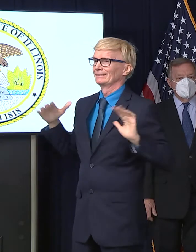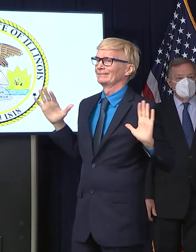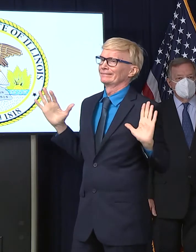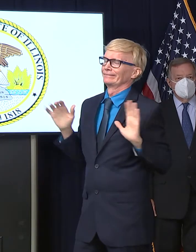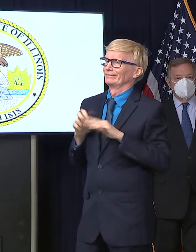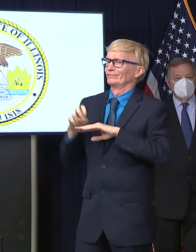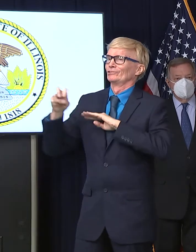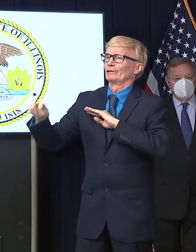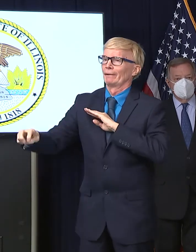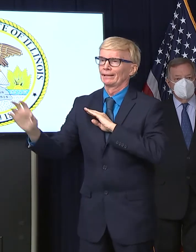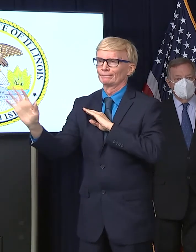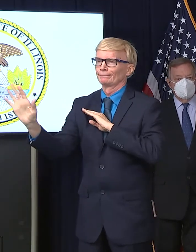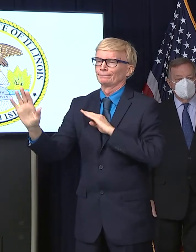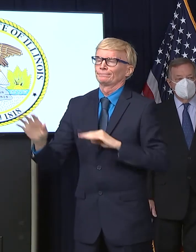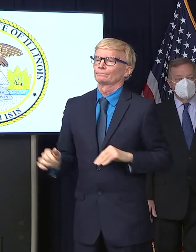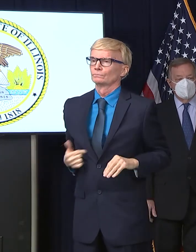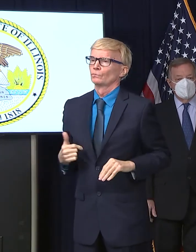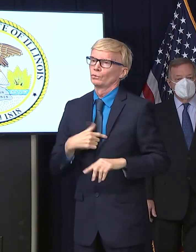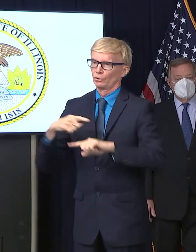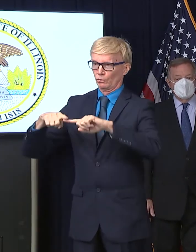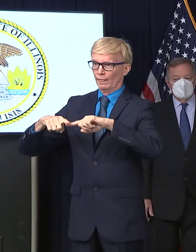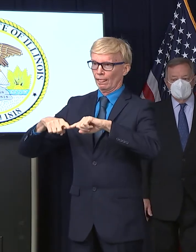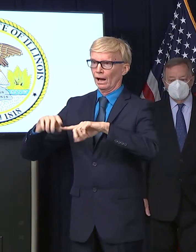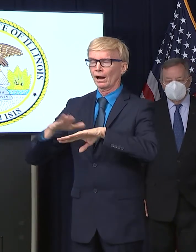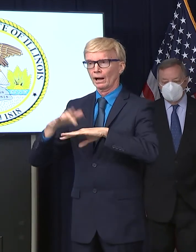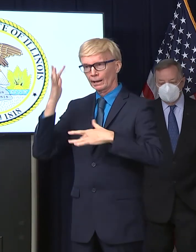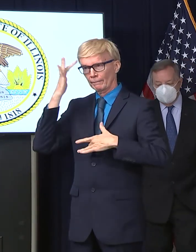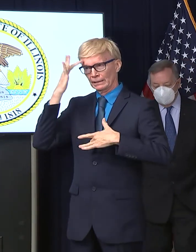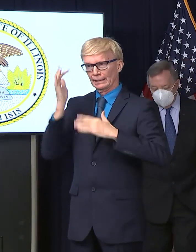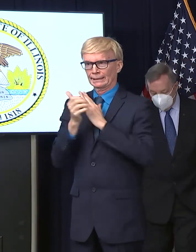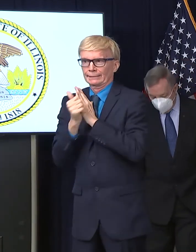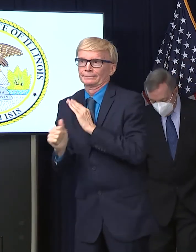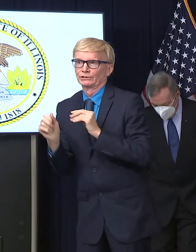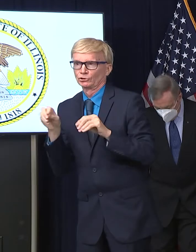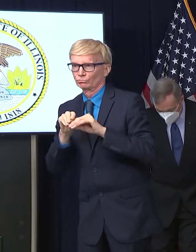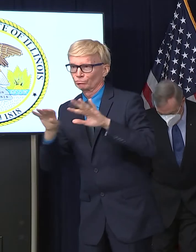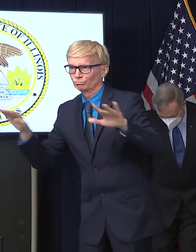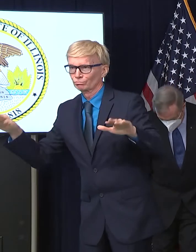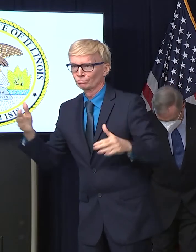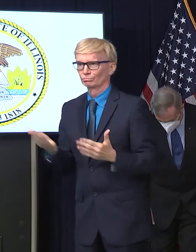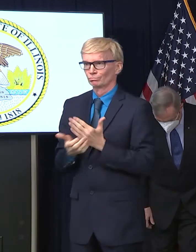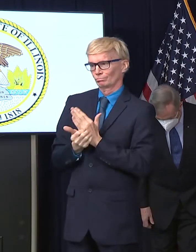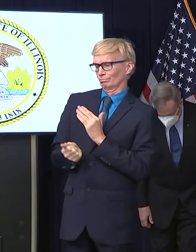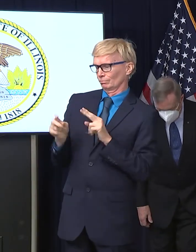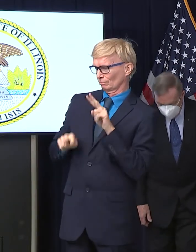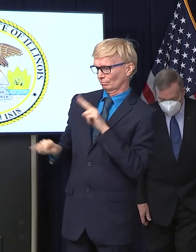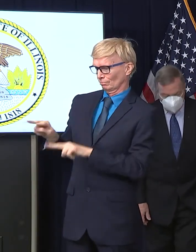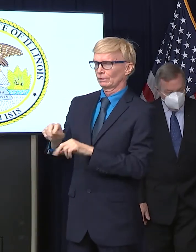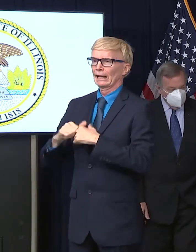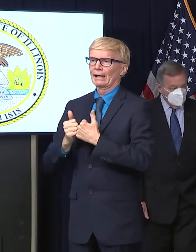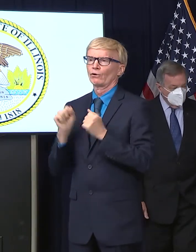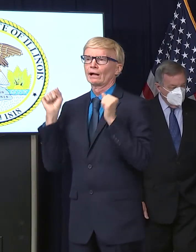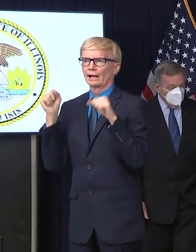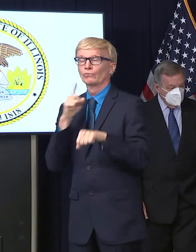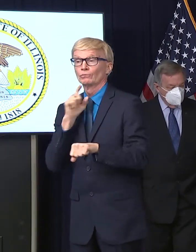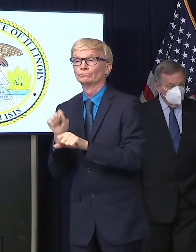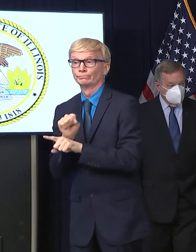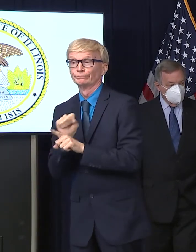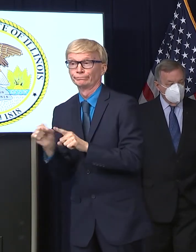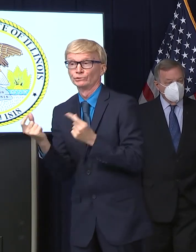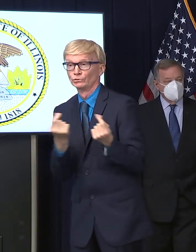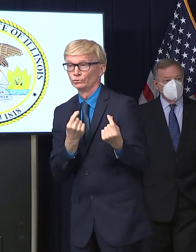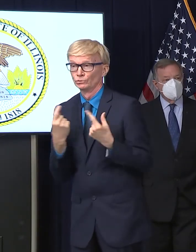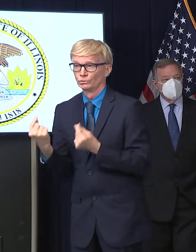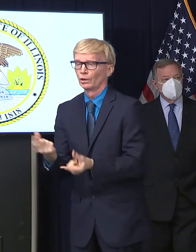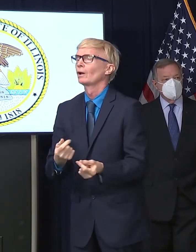of this process. I mean, honestly, we are relying upon the epidemiologists as well as the, figuring out how we can practically get that done. We